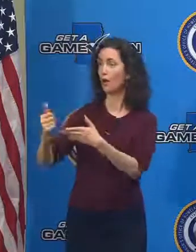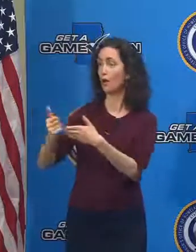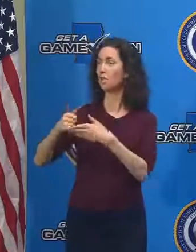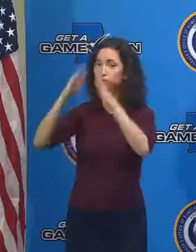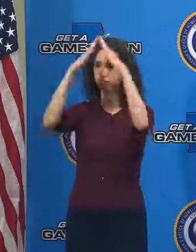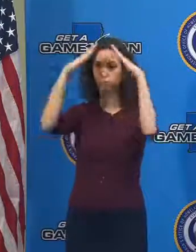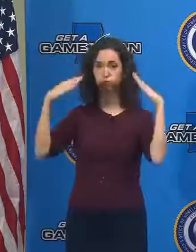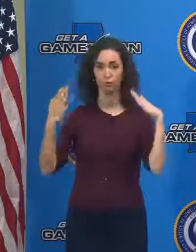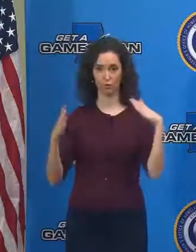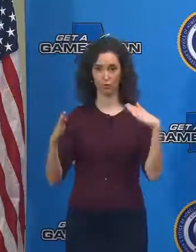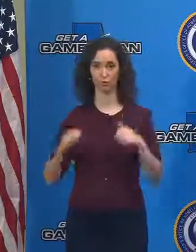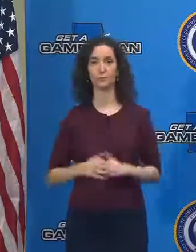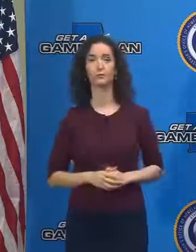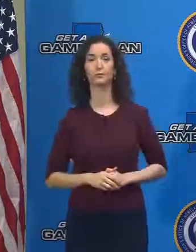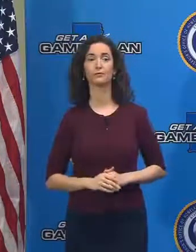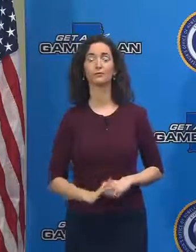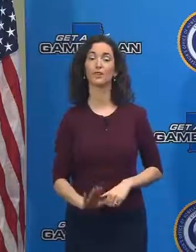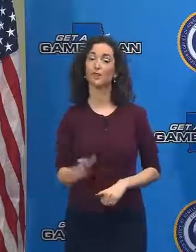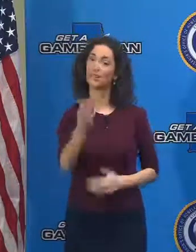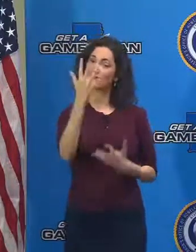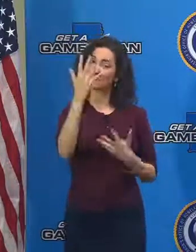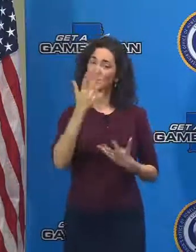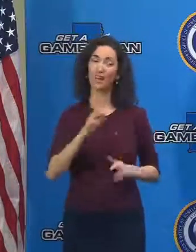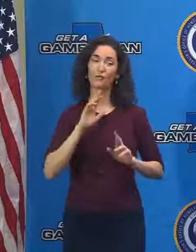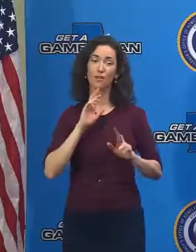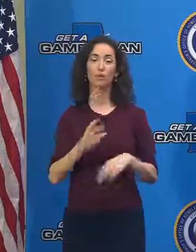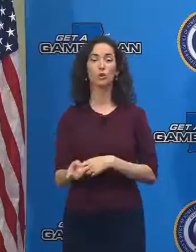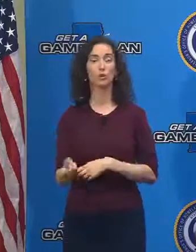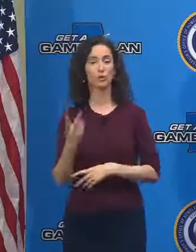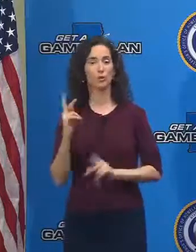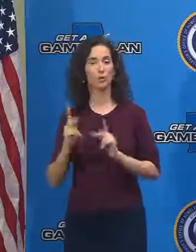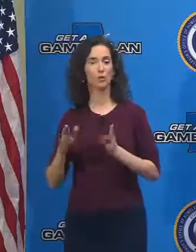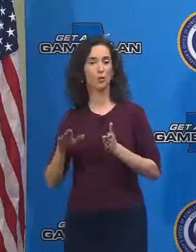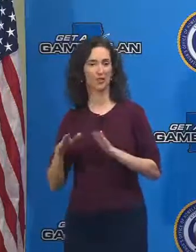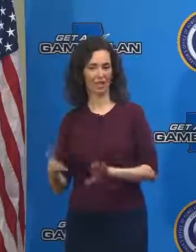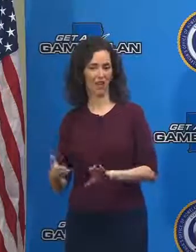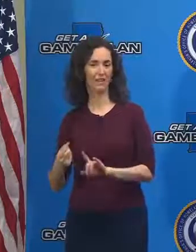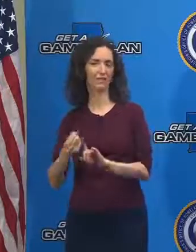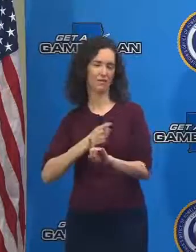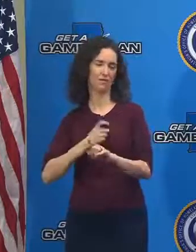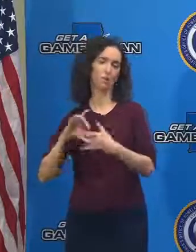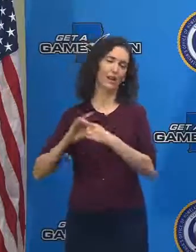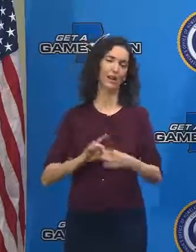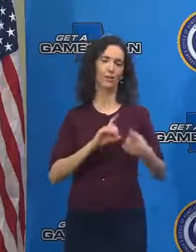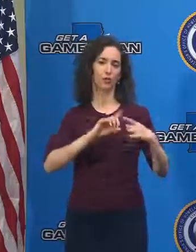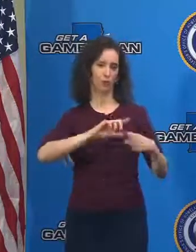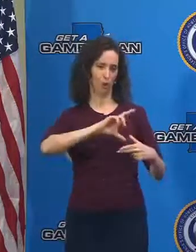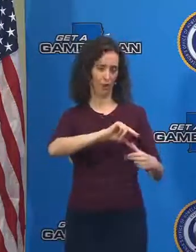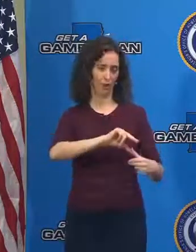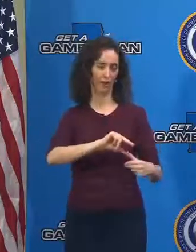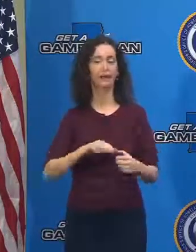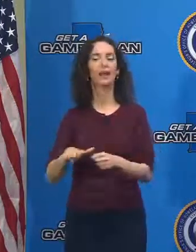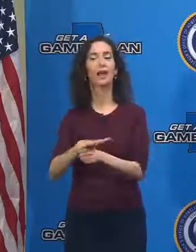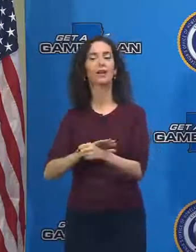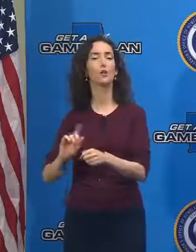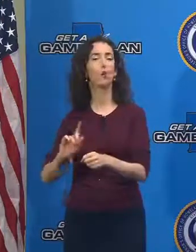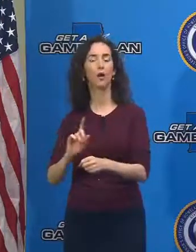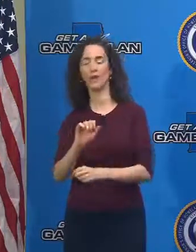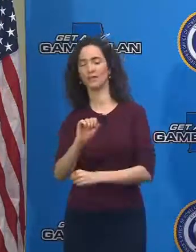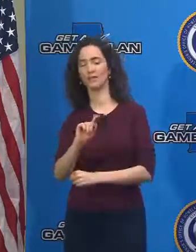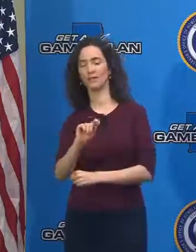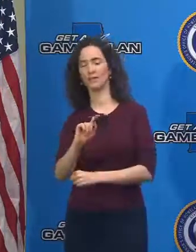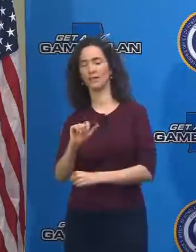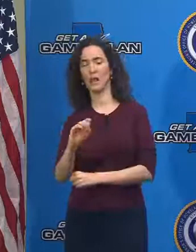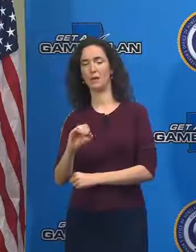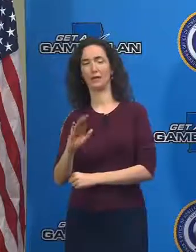Unfortunately, I have two more storm-related deaths to report today, both coming out of St. Tammany. The coroner confirmed the death of a